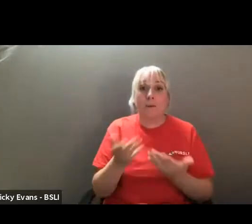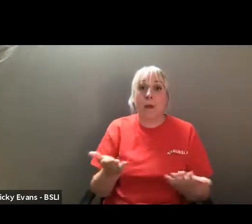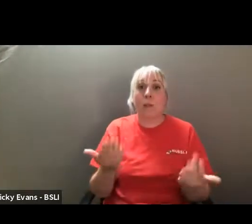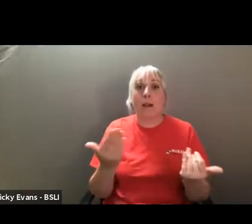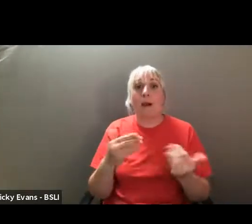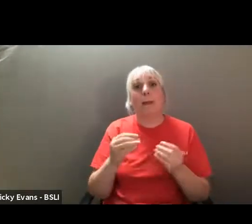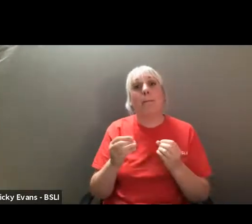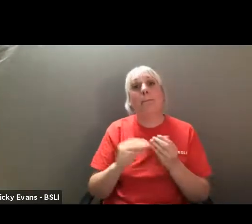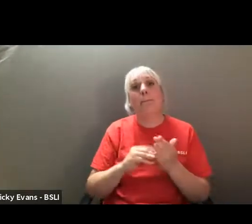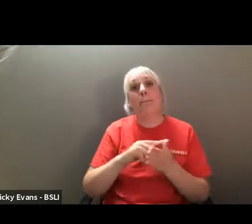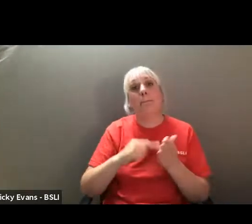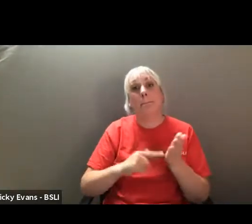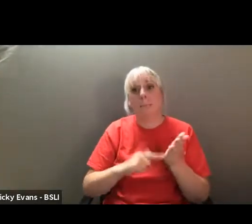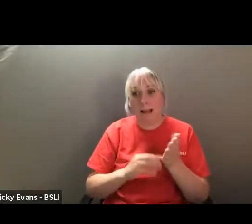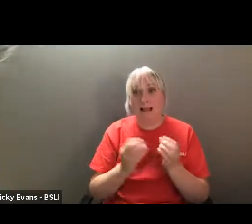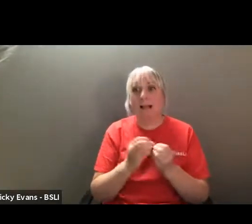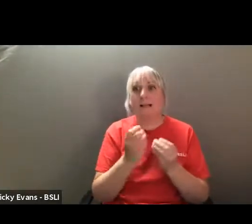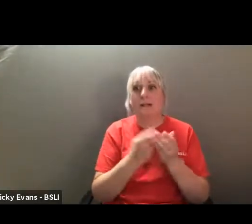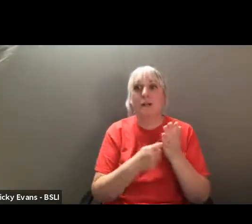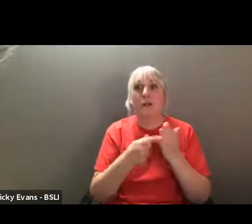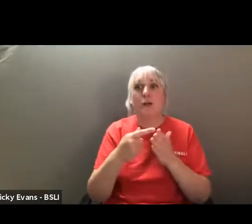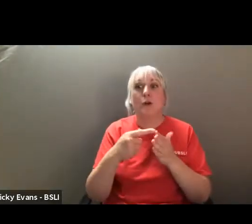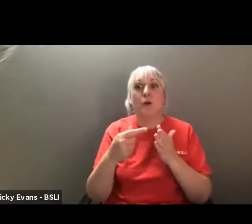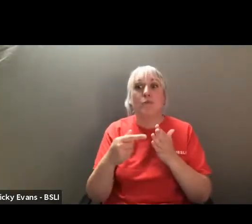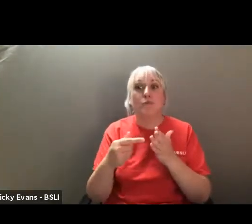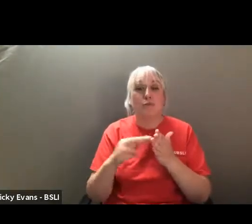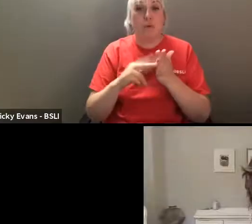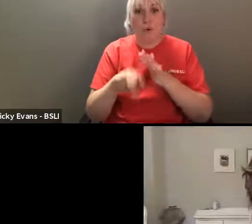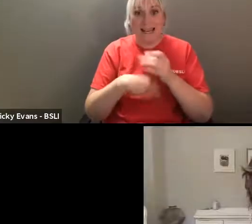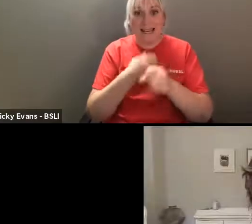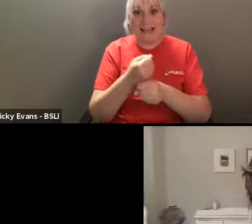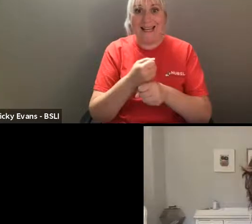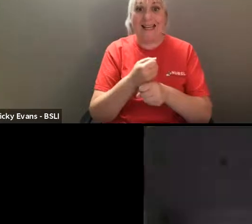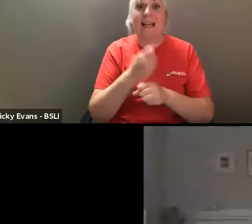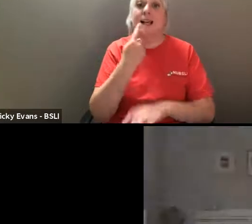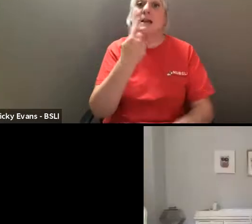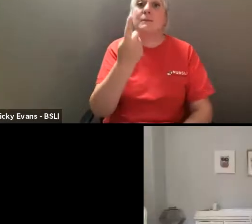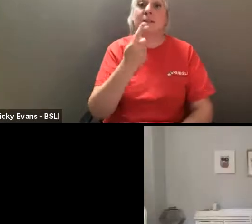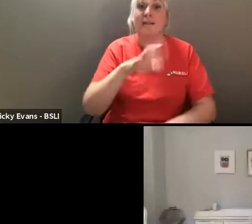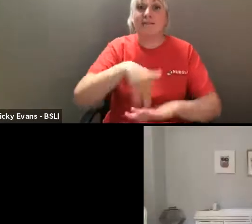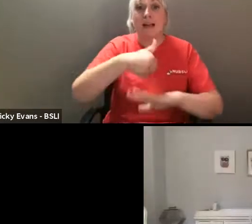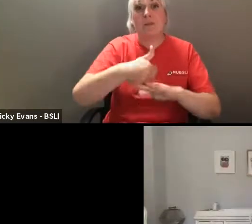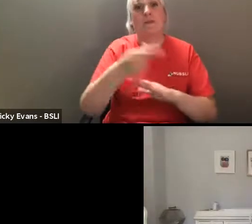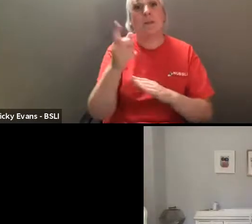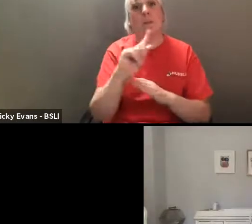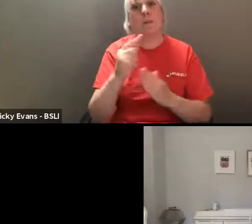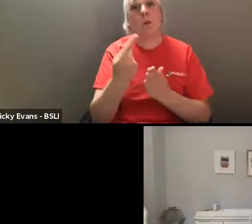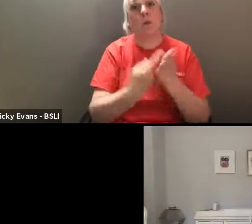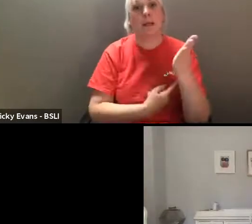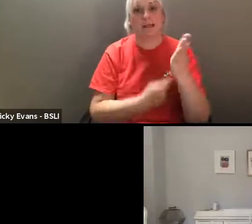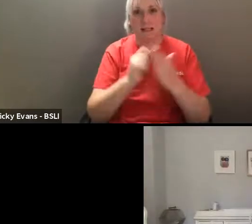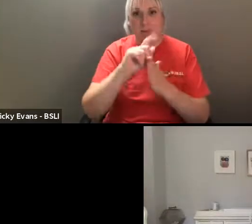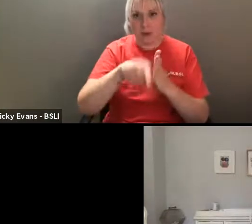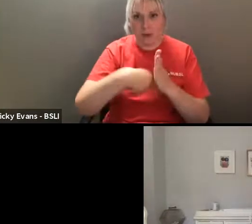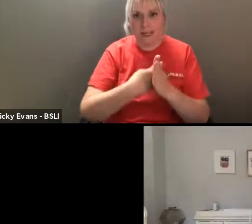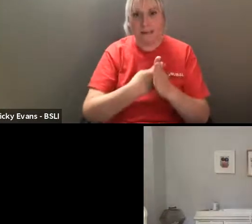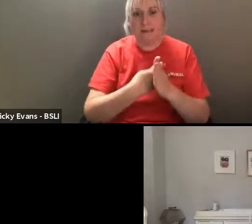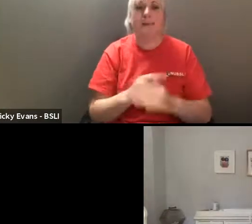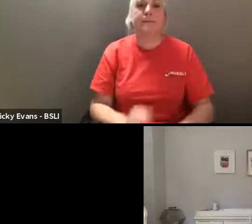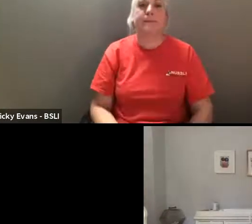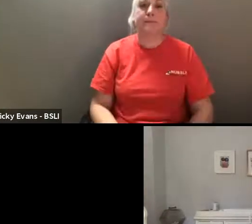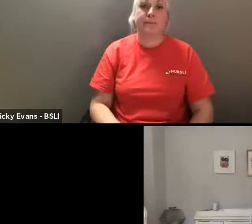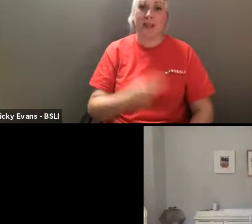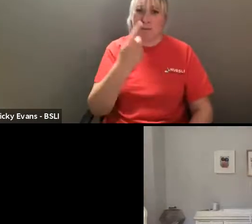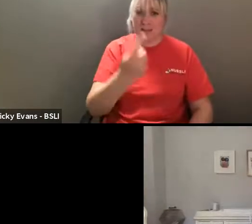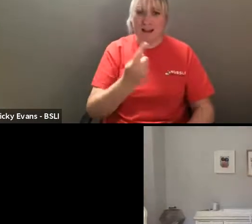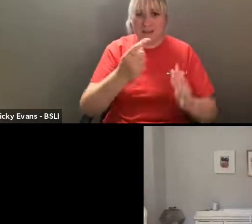from the US. He's a policy analyst and founder of the People's Policy Project. And Matt's written extensively on